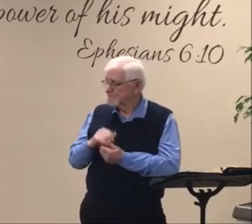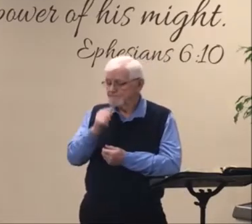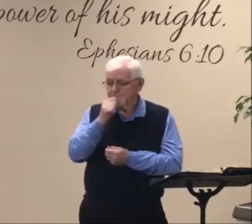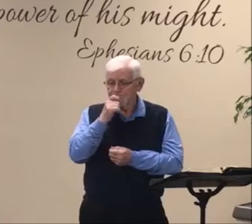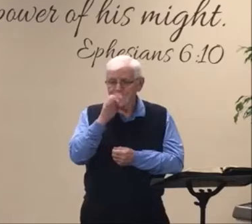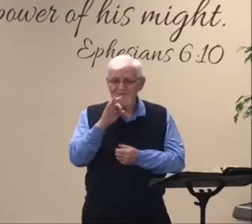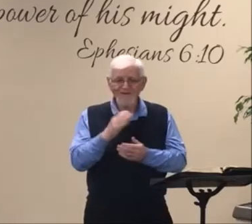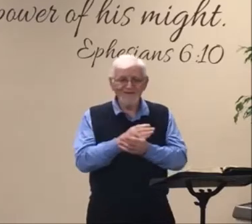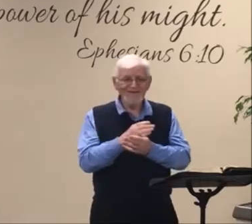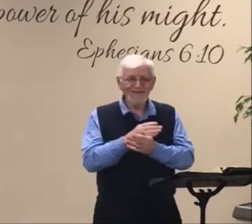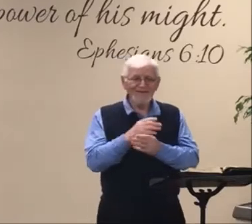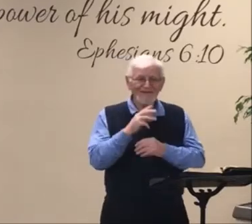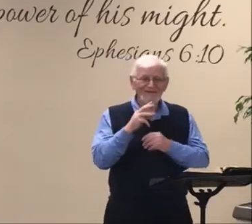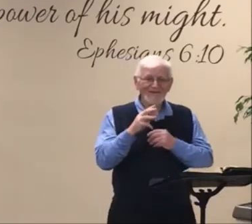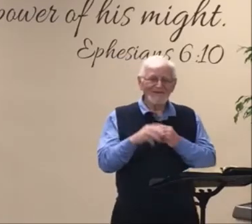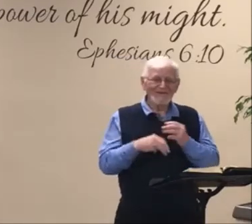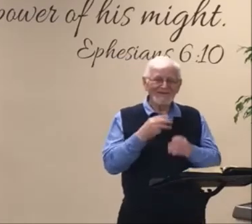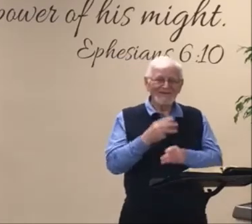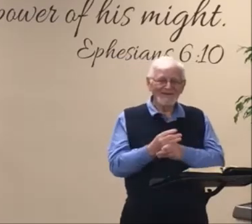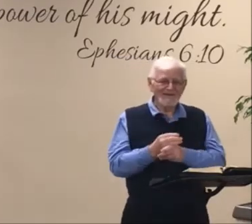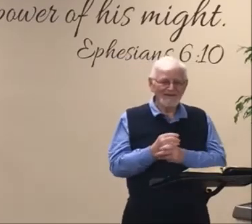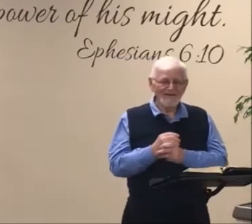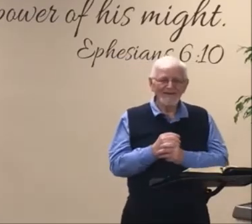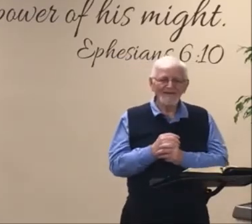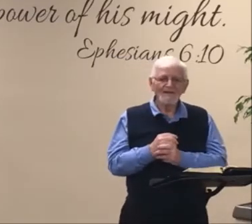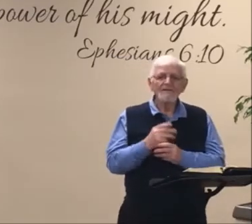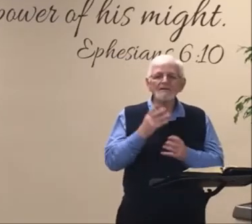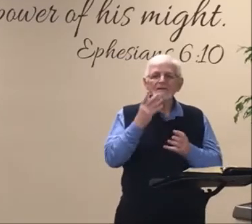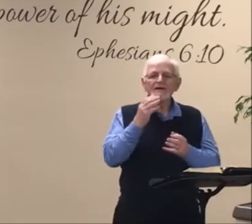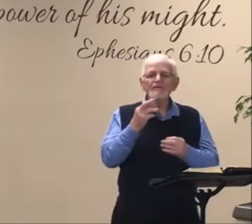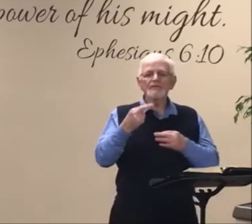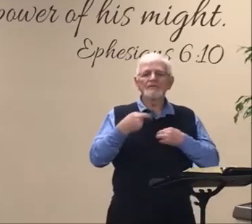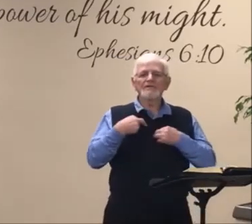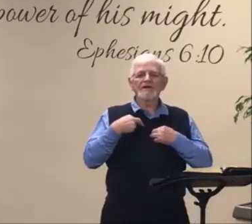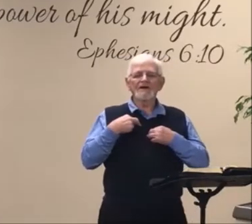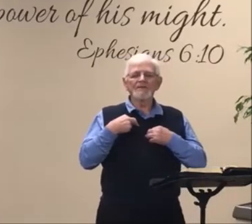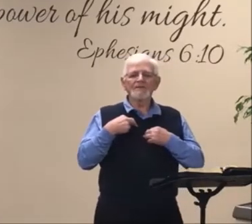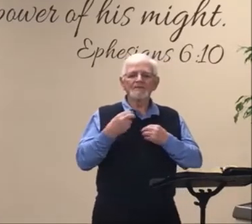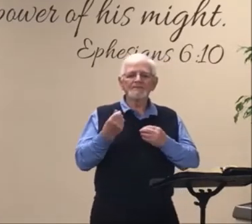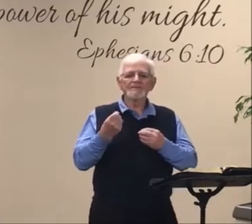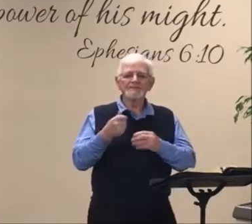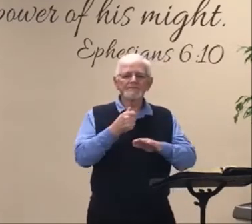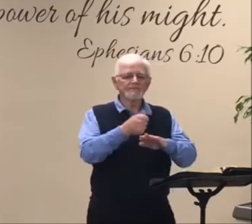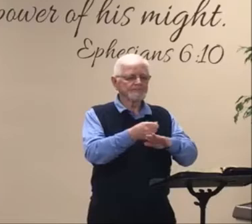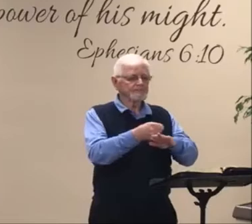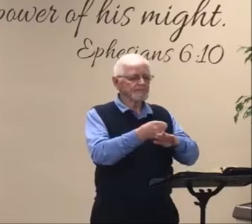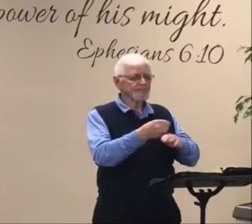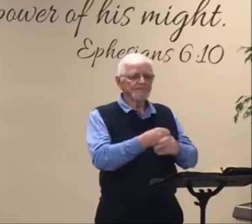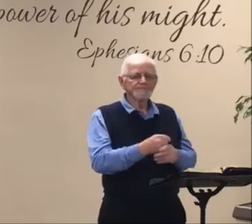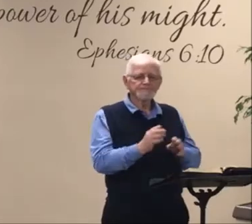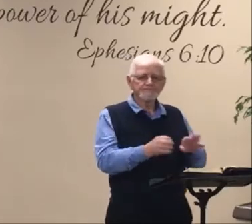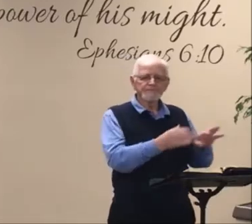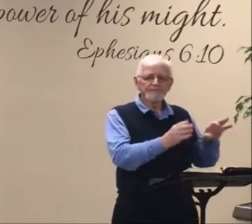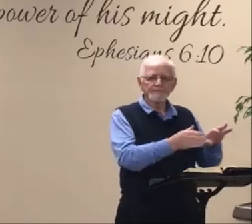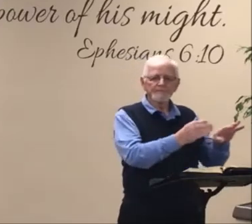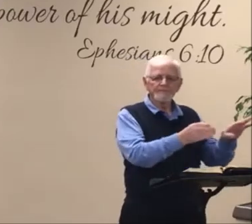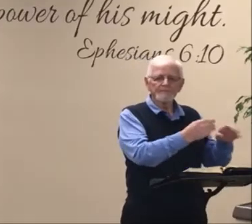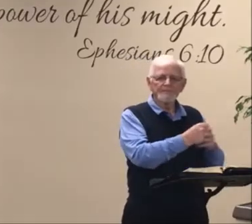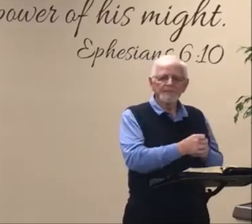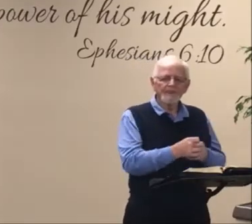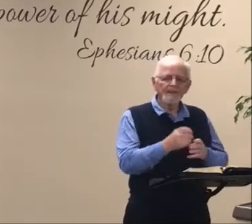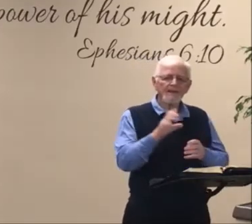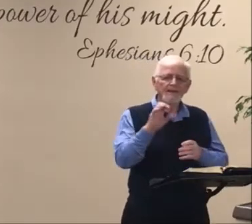business world. Do you know that if you have a retirement fund, they're putting so much per hour that you never see, but the company